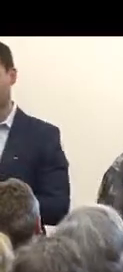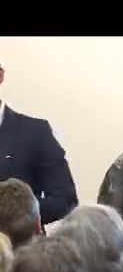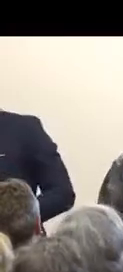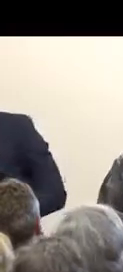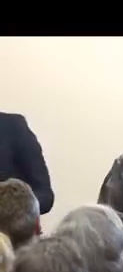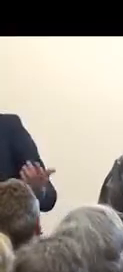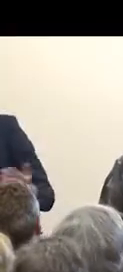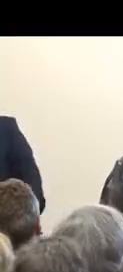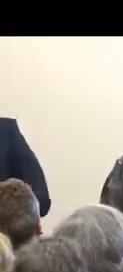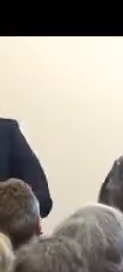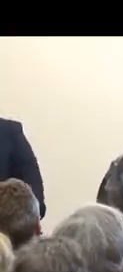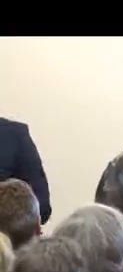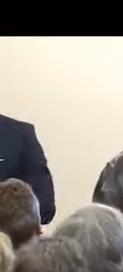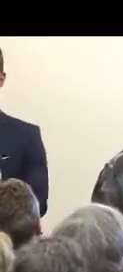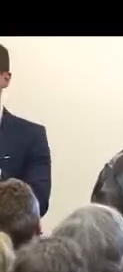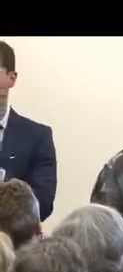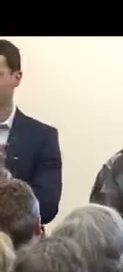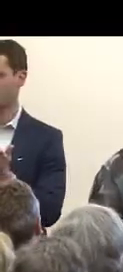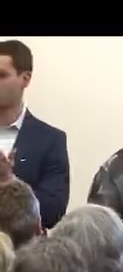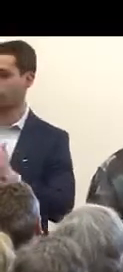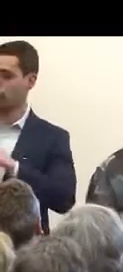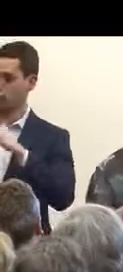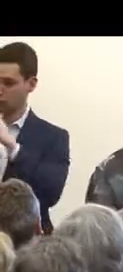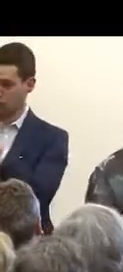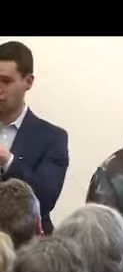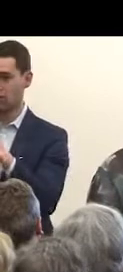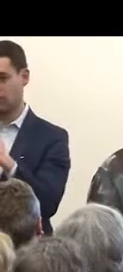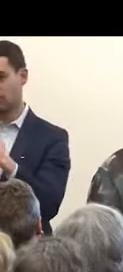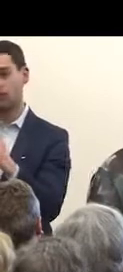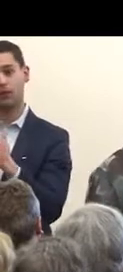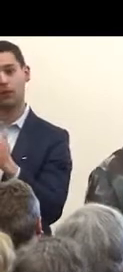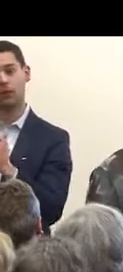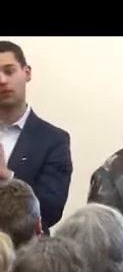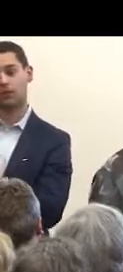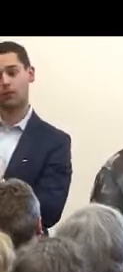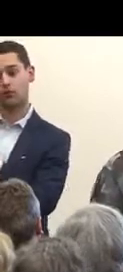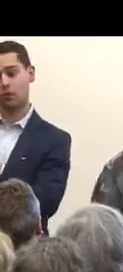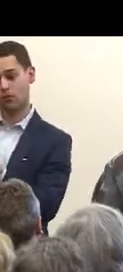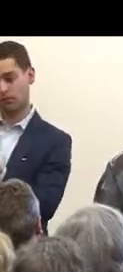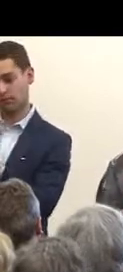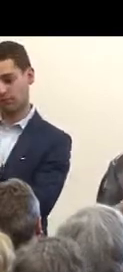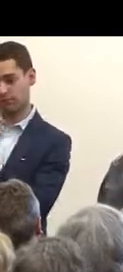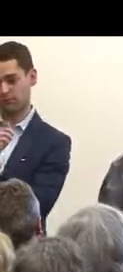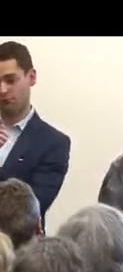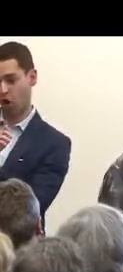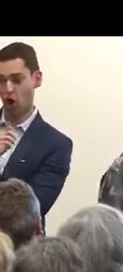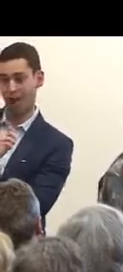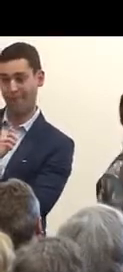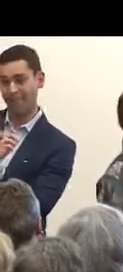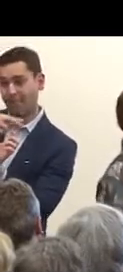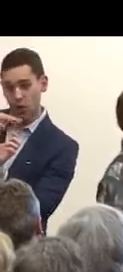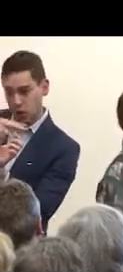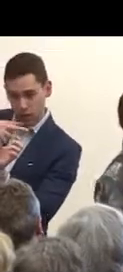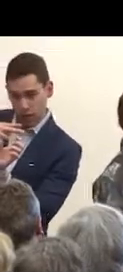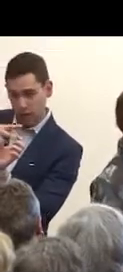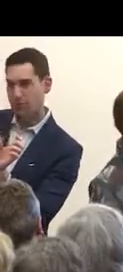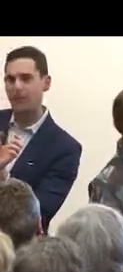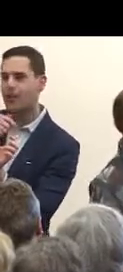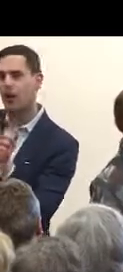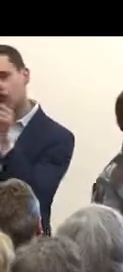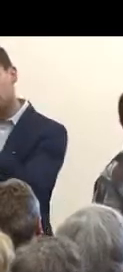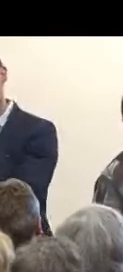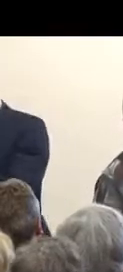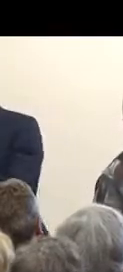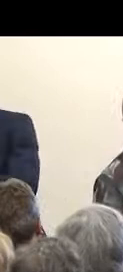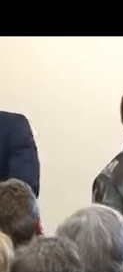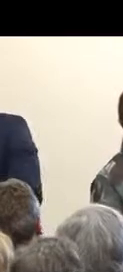There are structures where you see the special marker on the verb, the respect marker, but it's not agreeing with the subject, at least not obviously. This